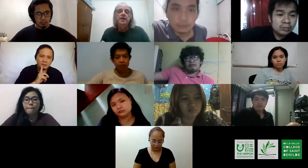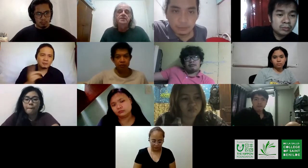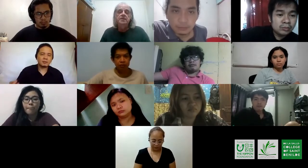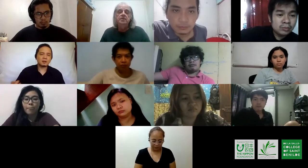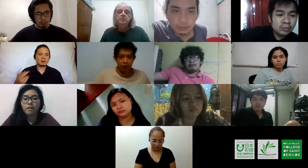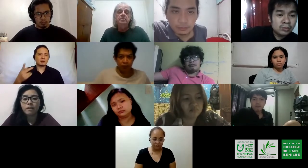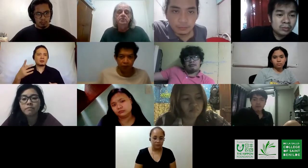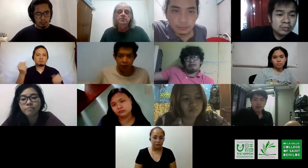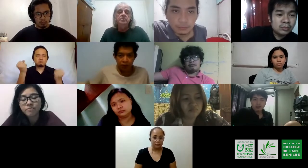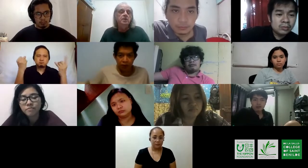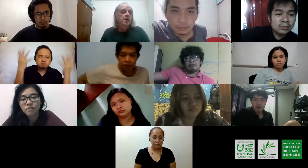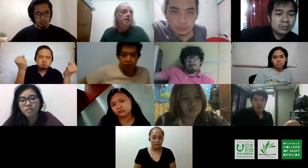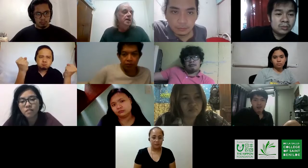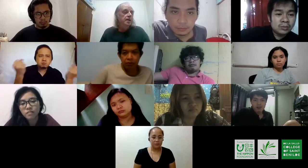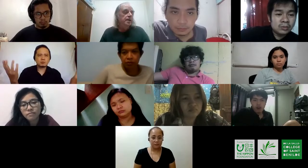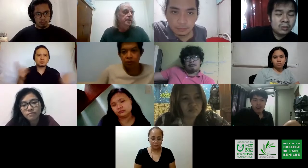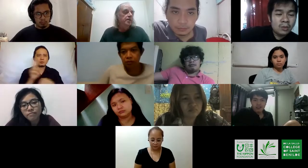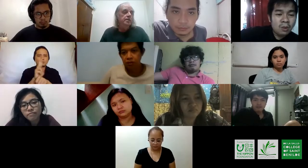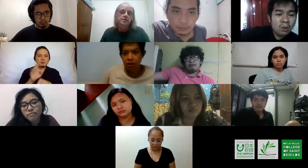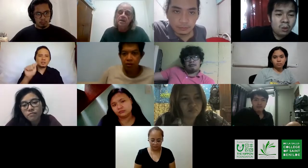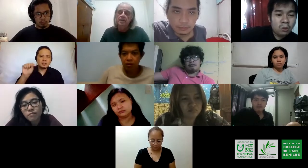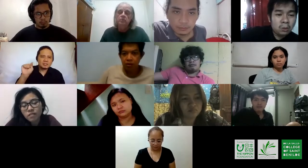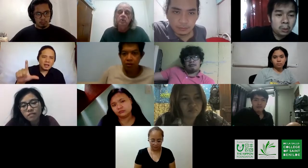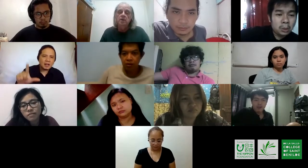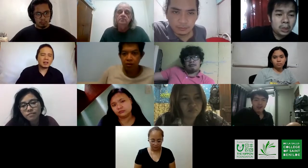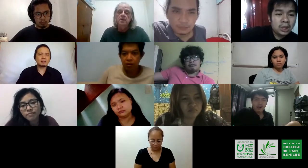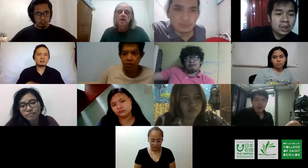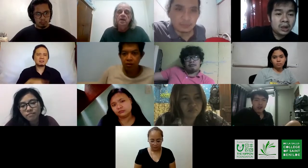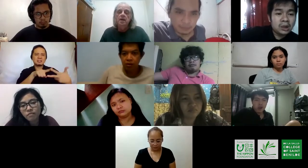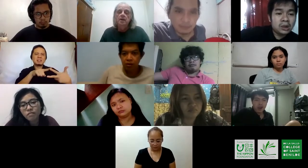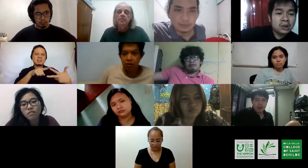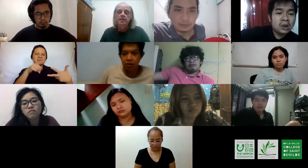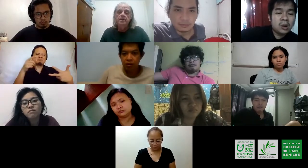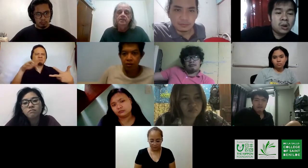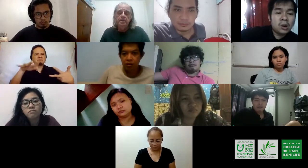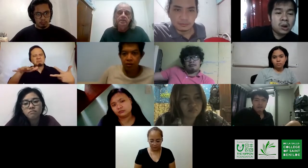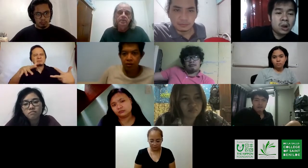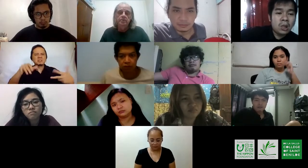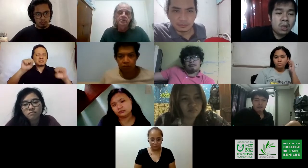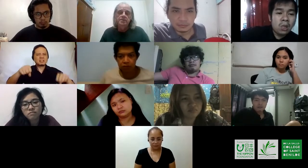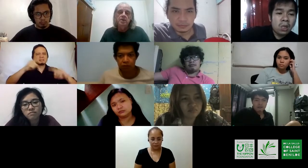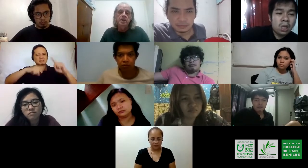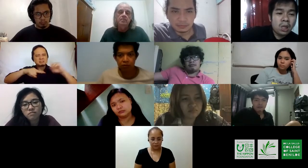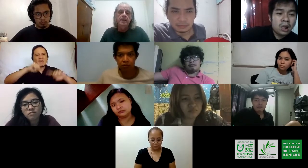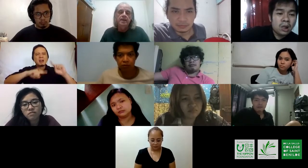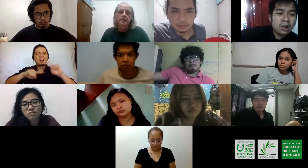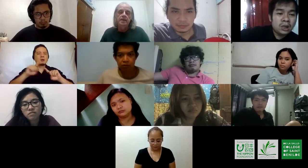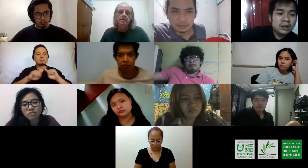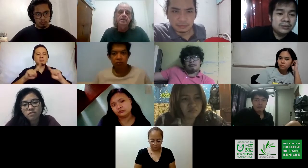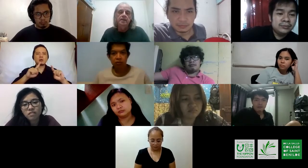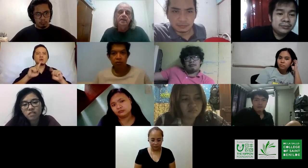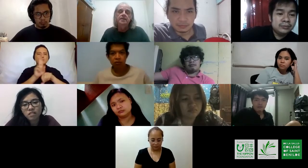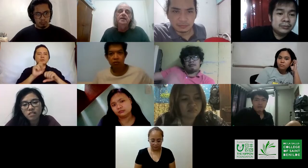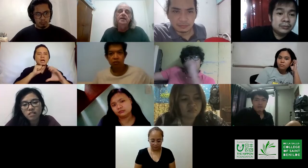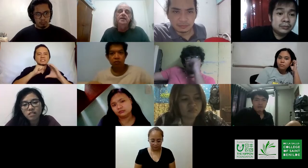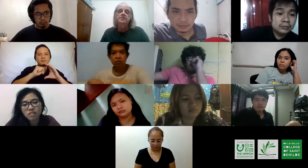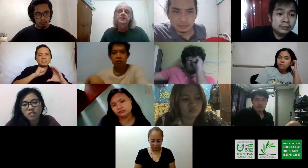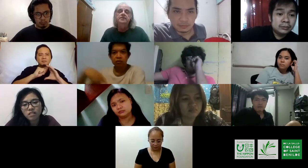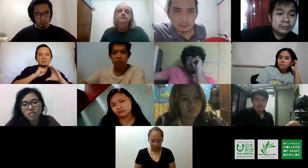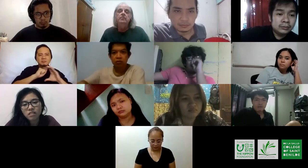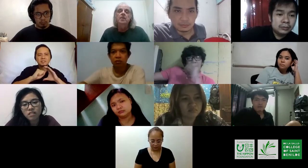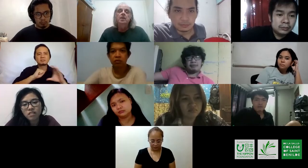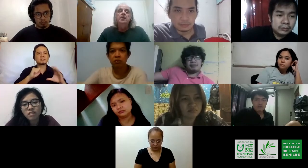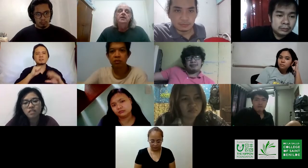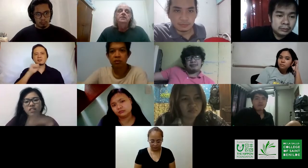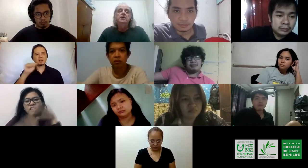fluent ASL user. King can sign well, but he tended to use SimCom and not